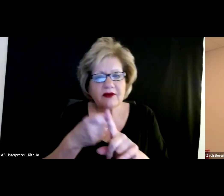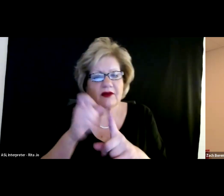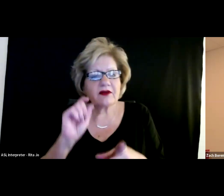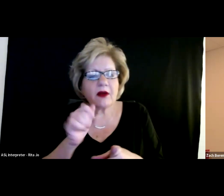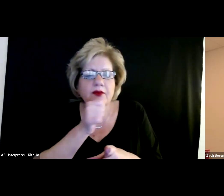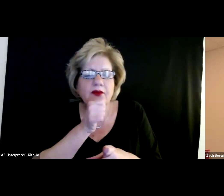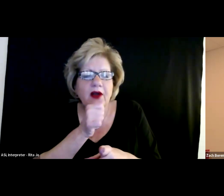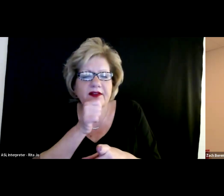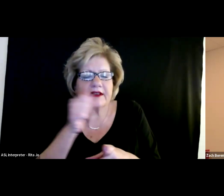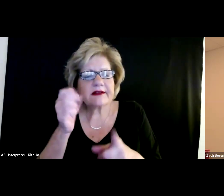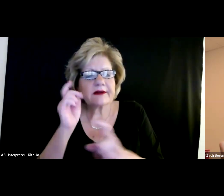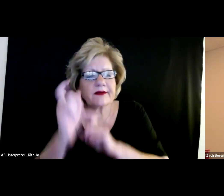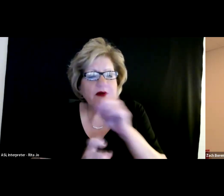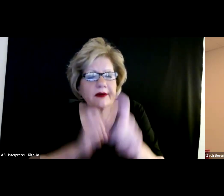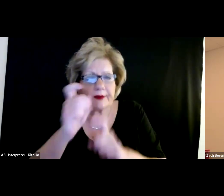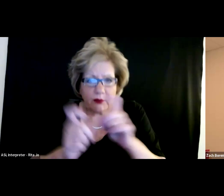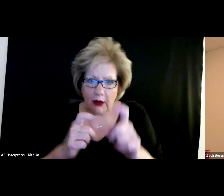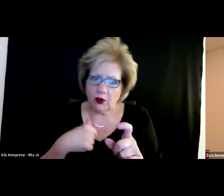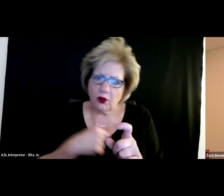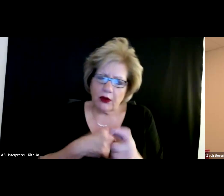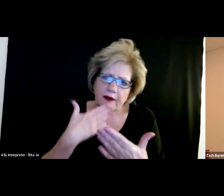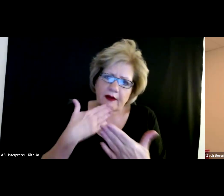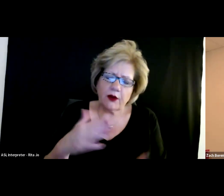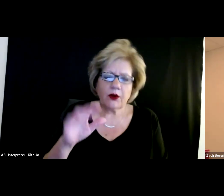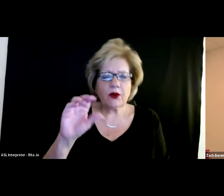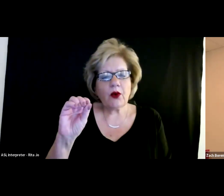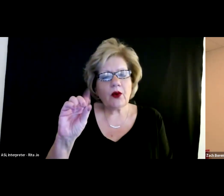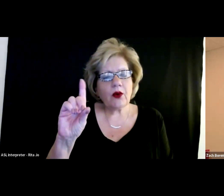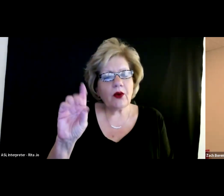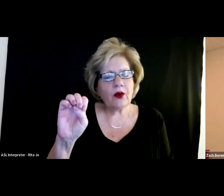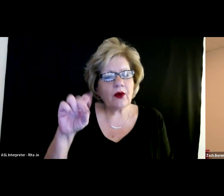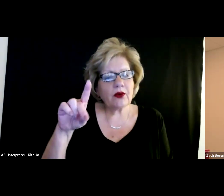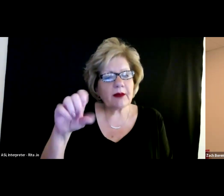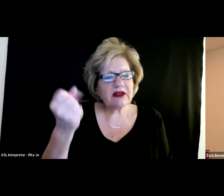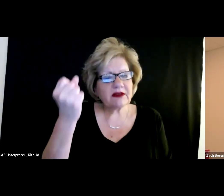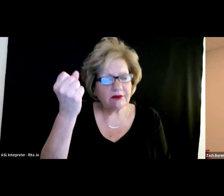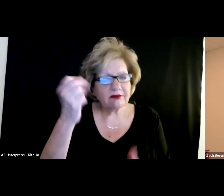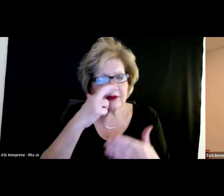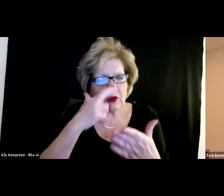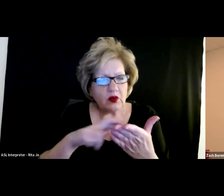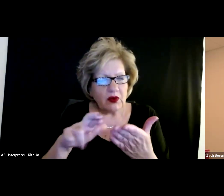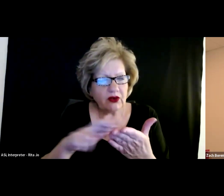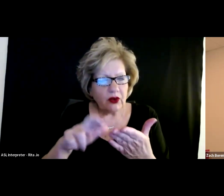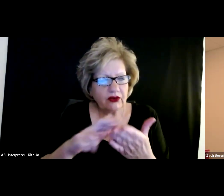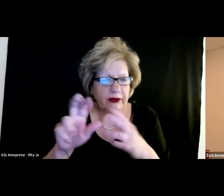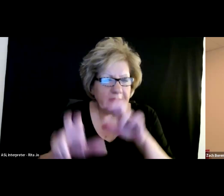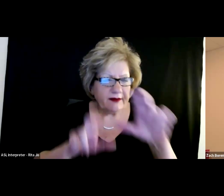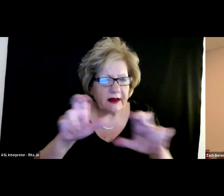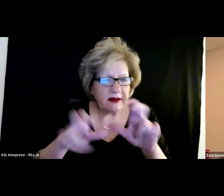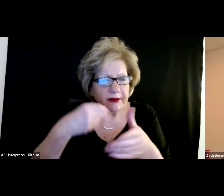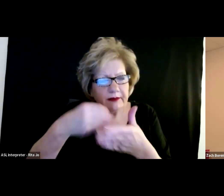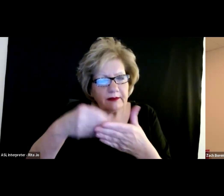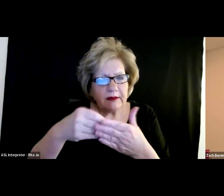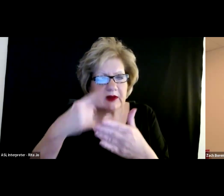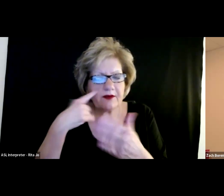private philanthropy. We're thankful for ODEP's investment in the research today and the presentation, and to